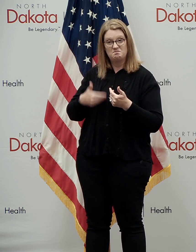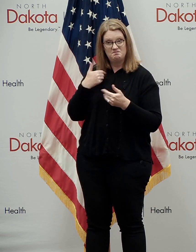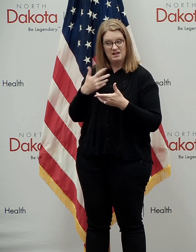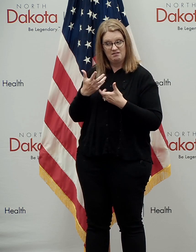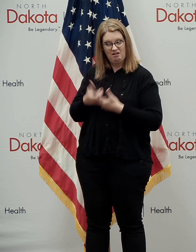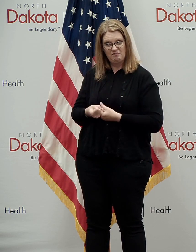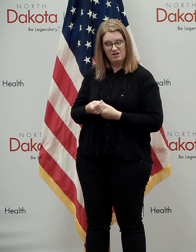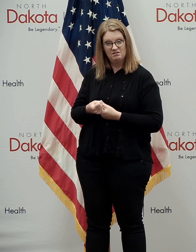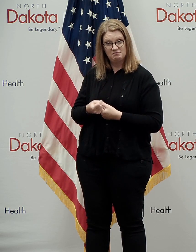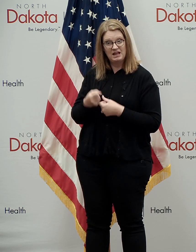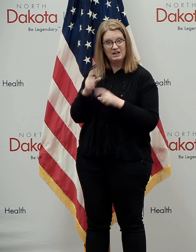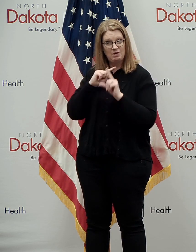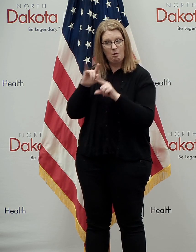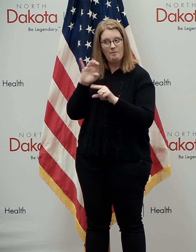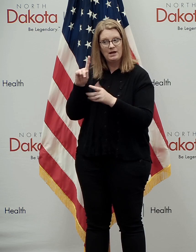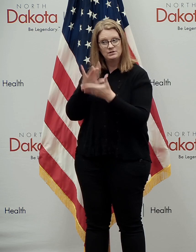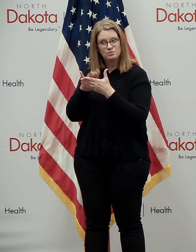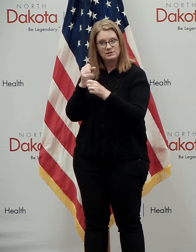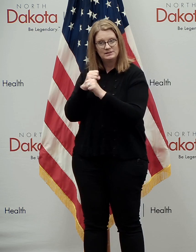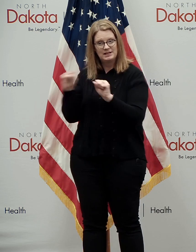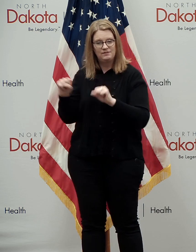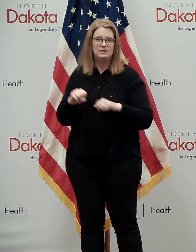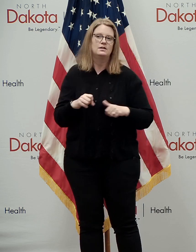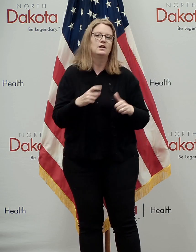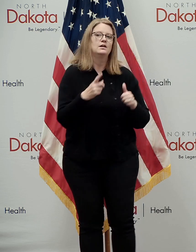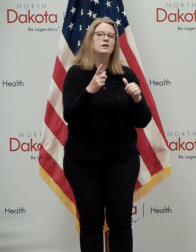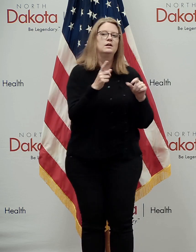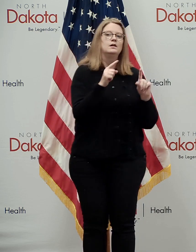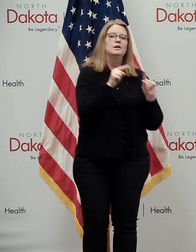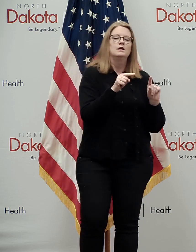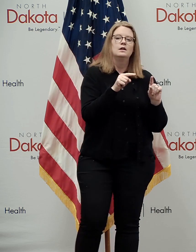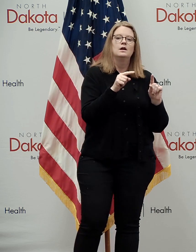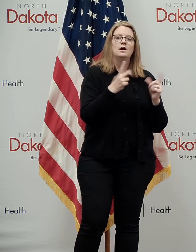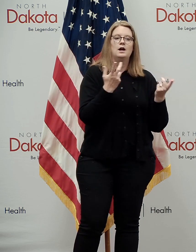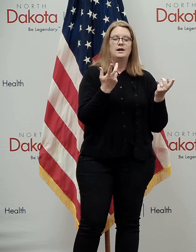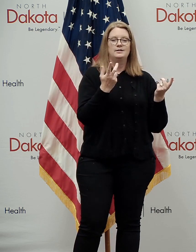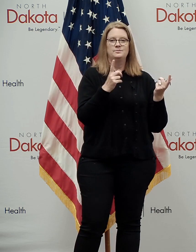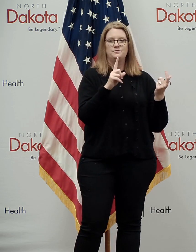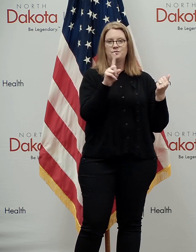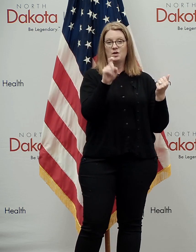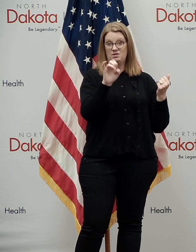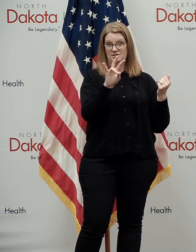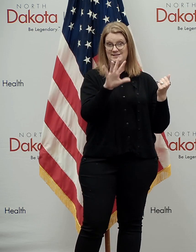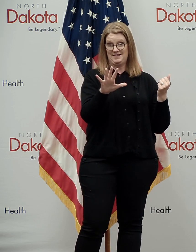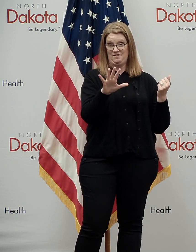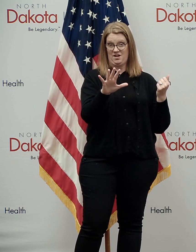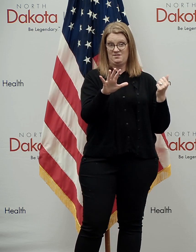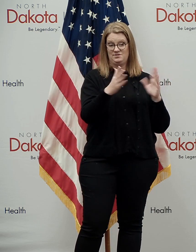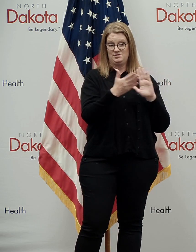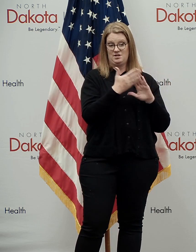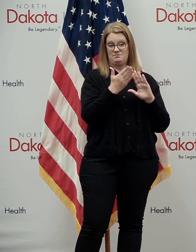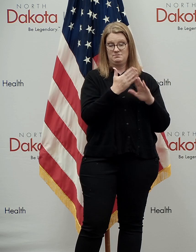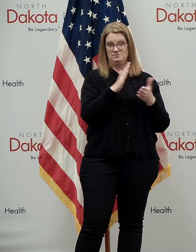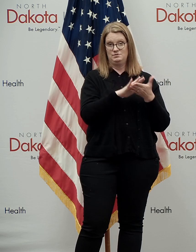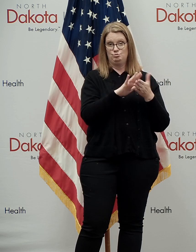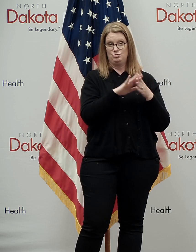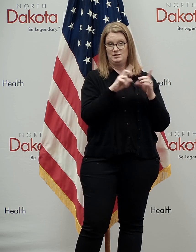to school safely? So I'll take the first question first. So as you can imagine, 175 operating school